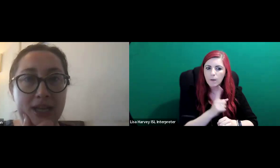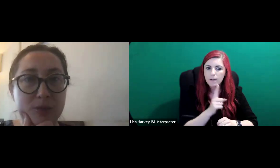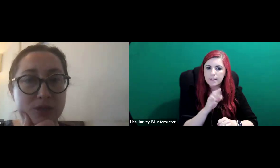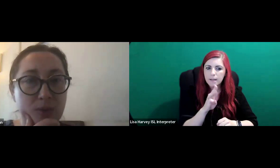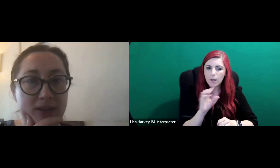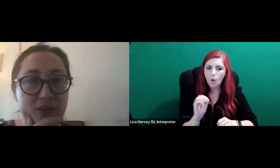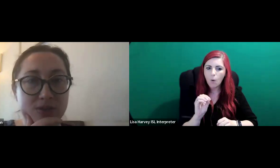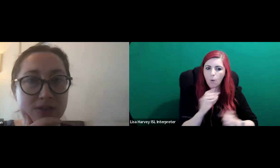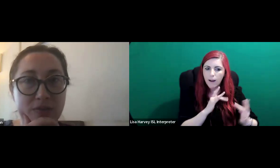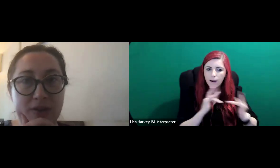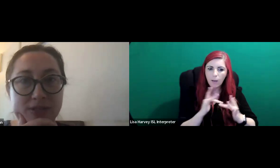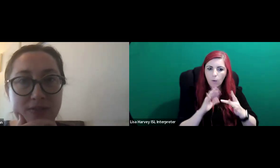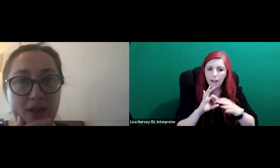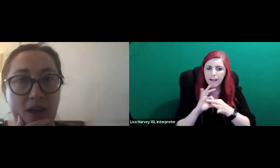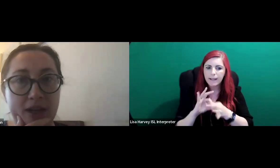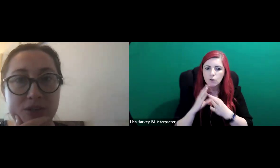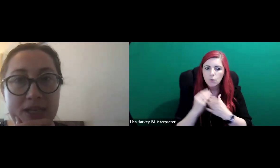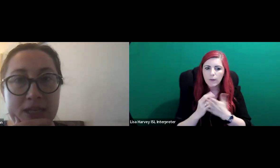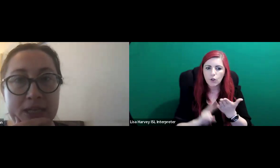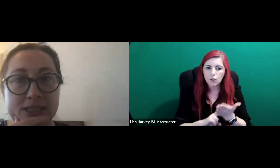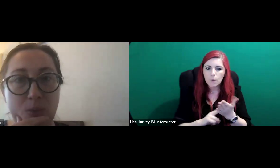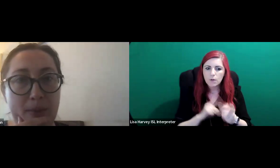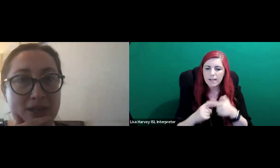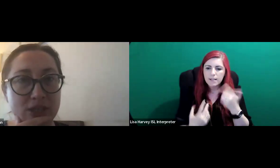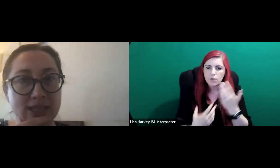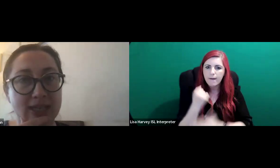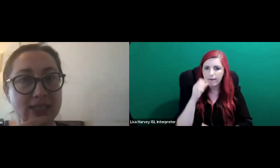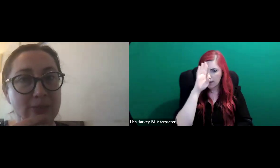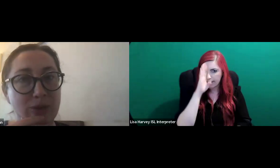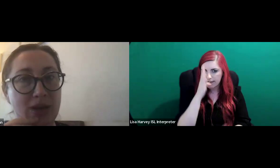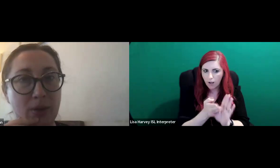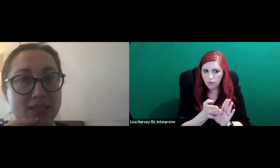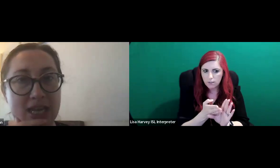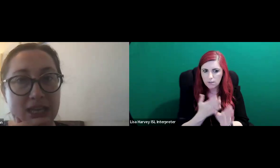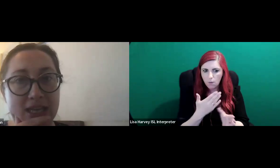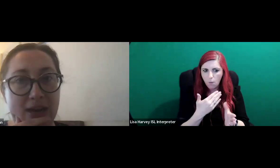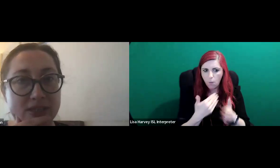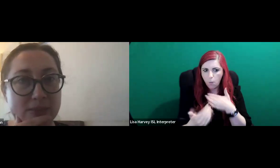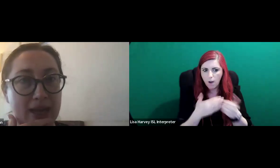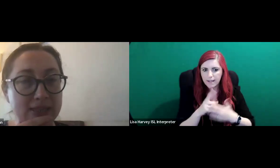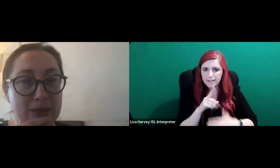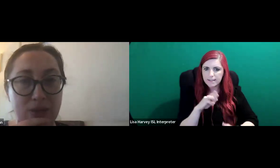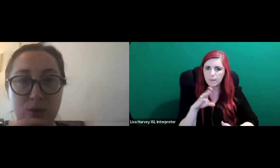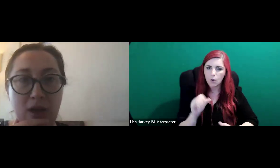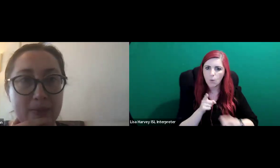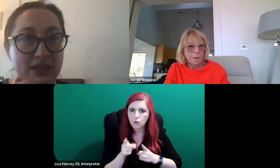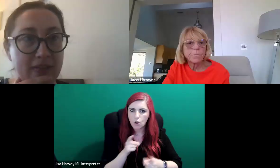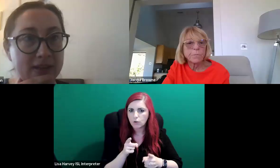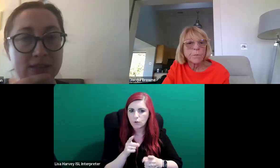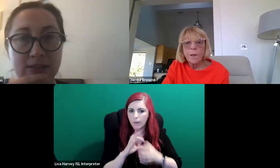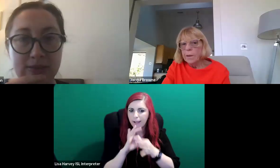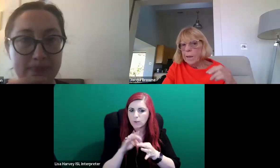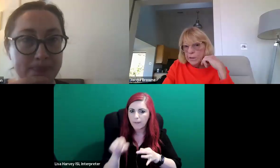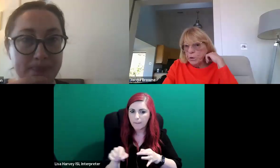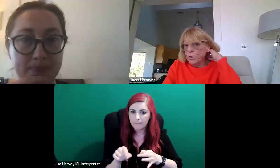network and engagement with users and survivors of psychiatry. So what measures has the DPO network taken in that respect? Maybe you can comment